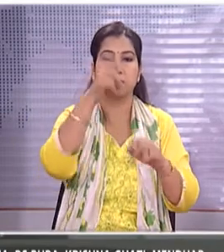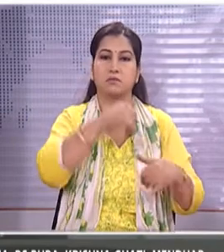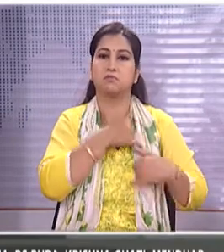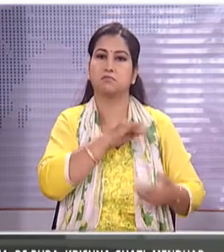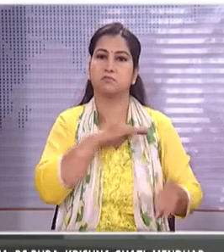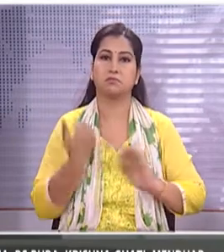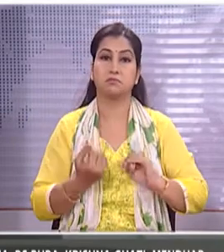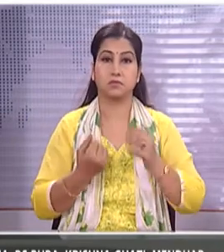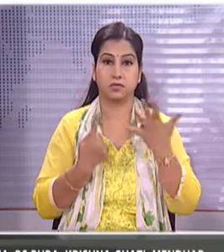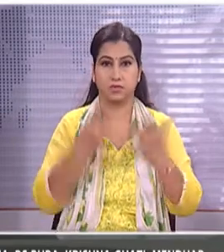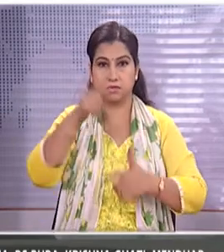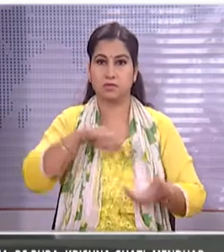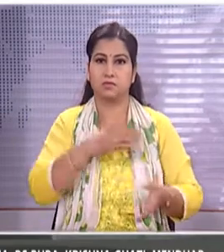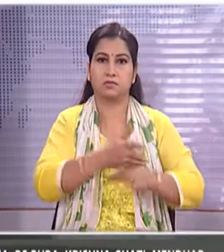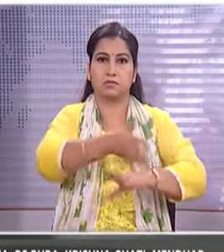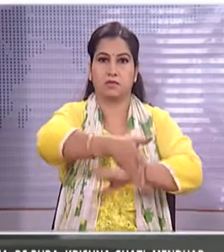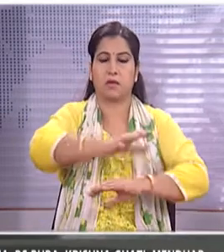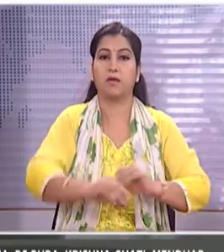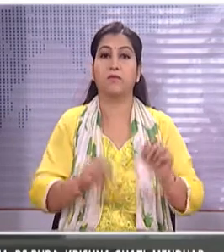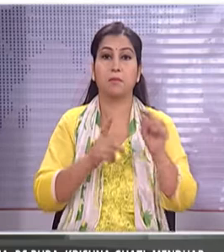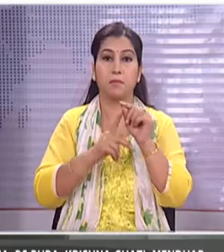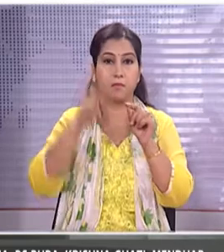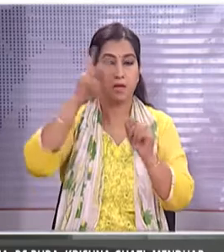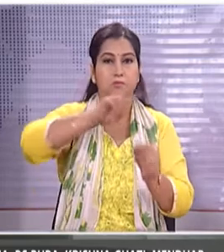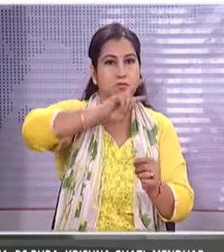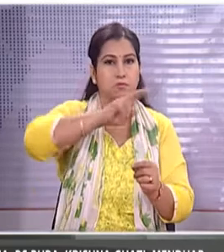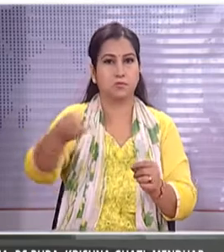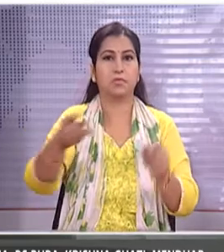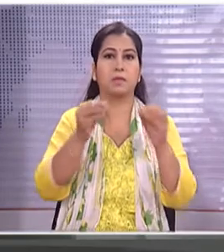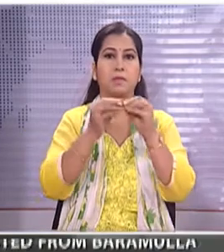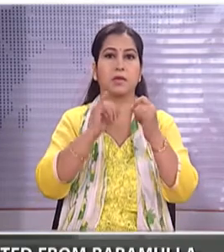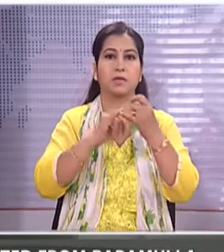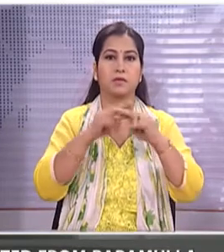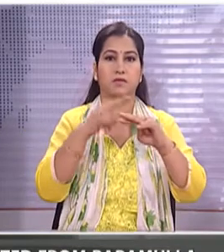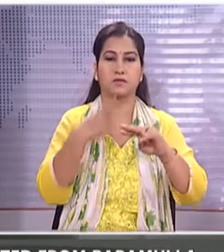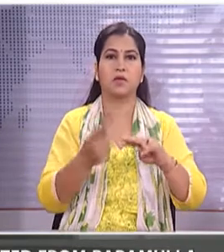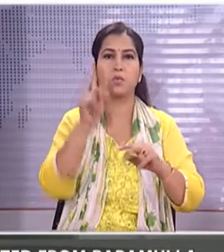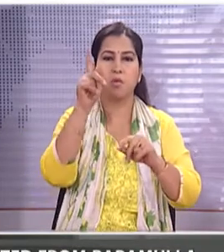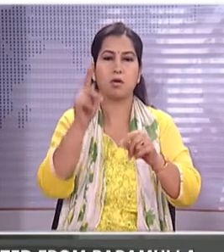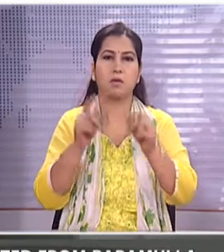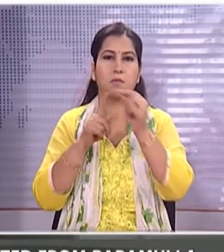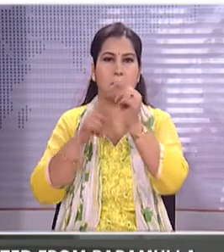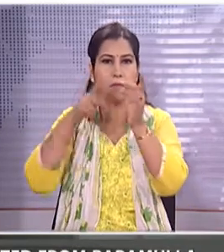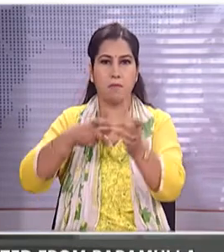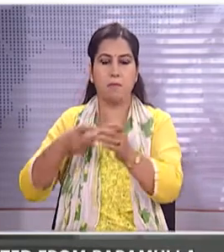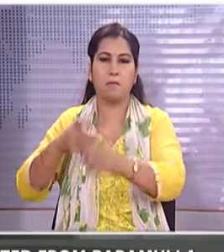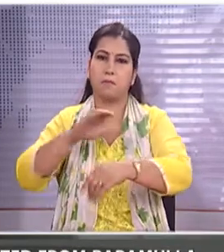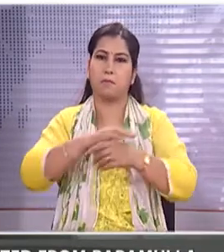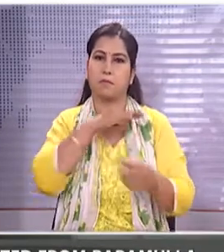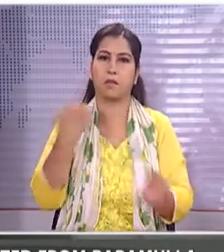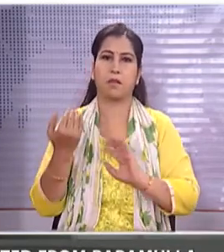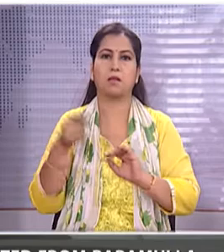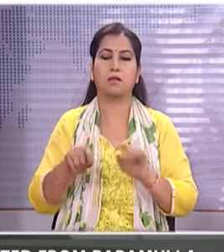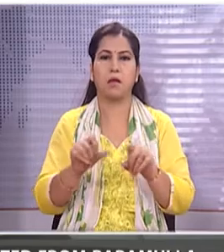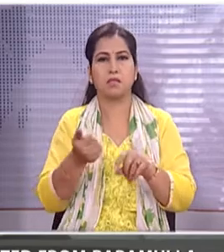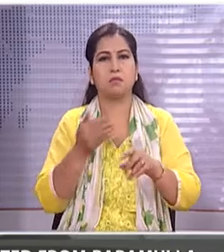least 6 civilians were injured. In retaliation to Pakistani firing, BSF has claimed that one Pakistani ranger was killed